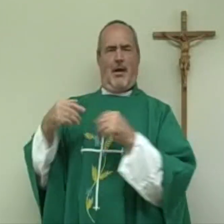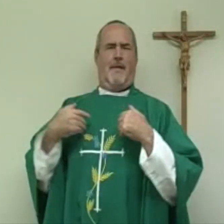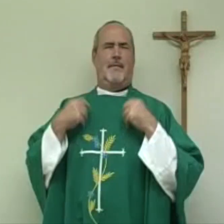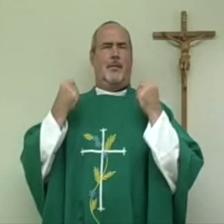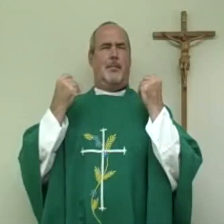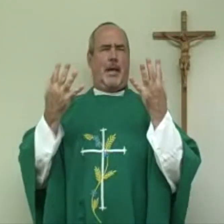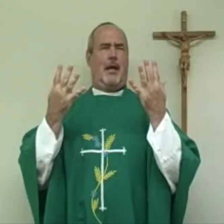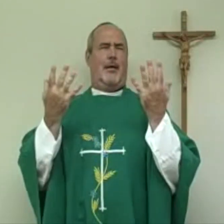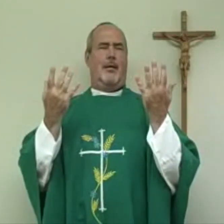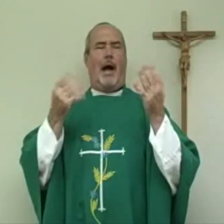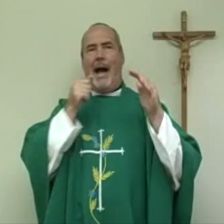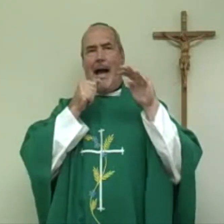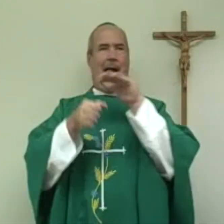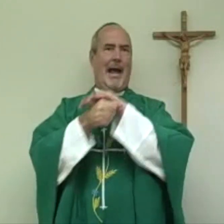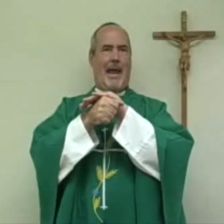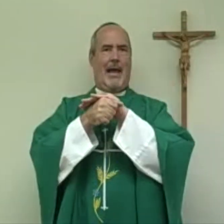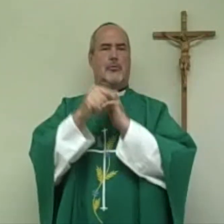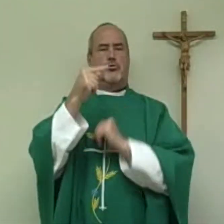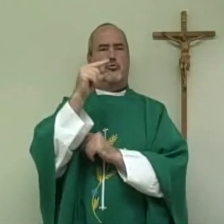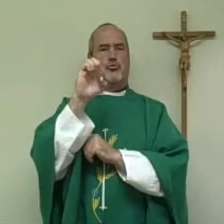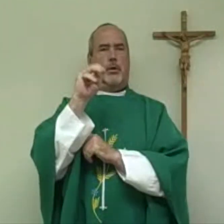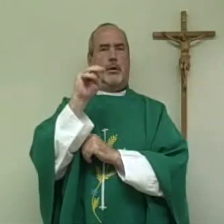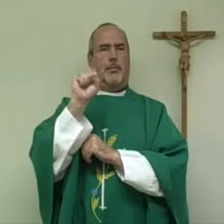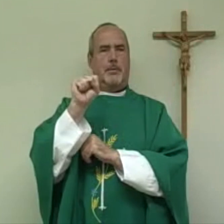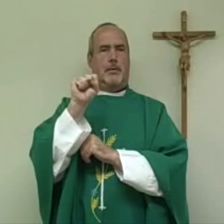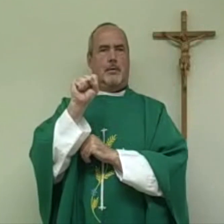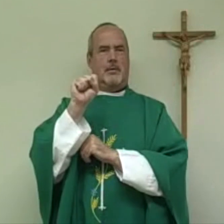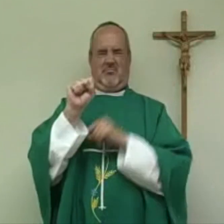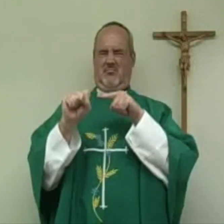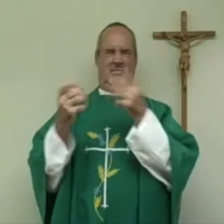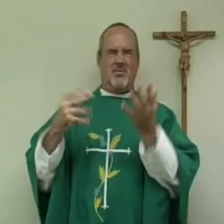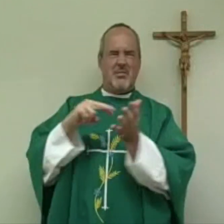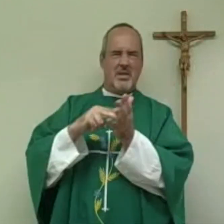I always like to say that Detroit has so many hidden gems.